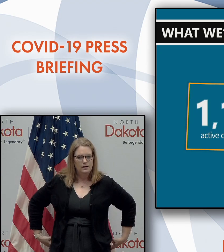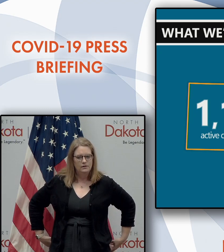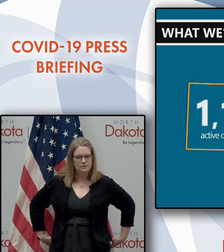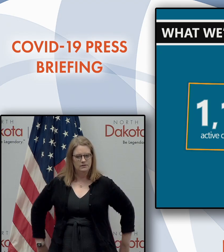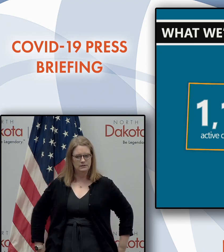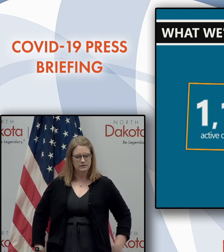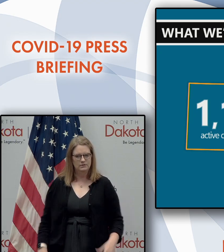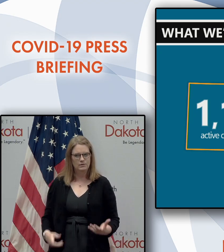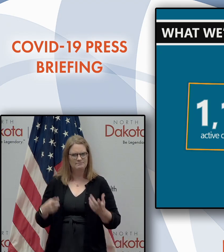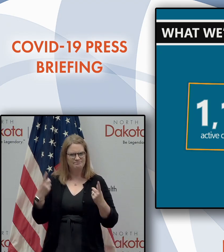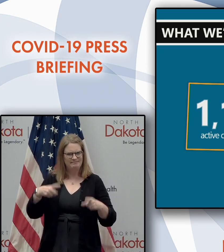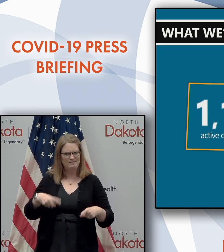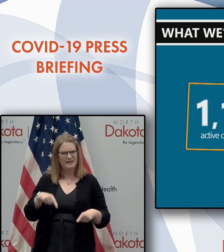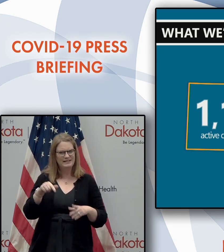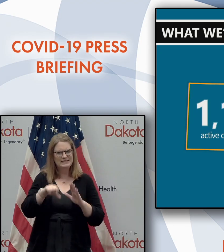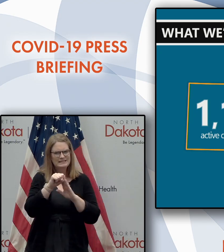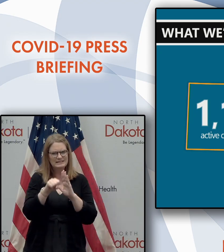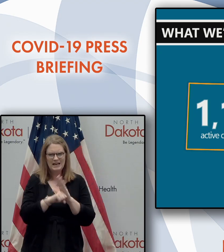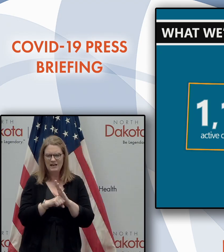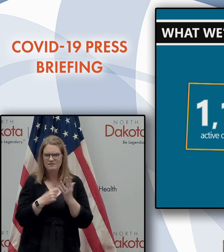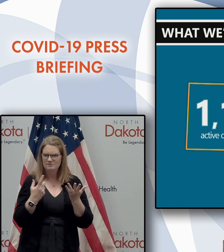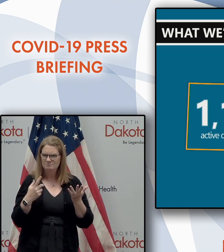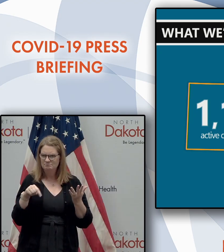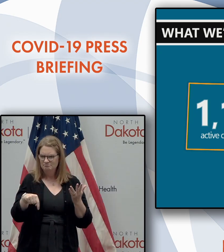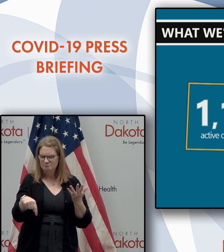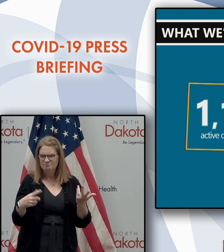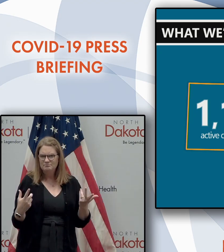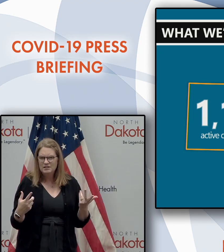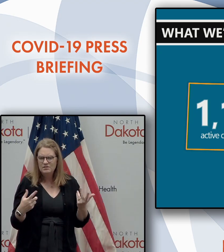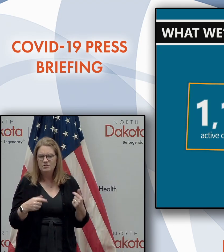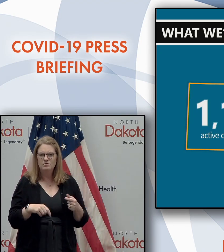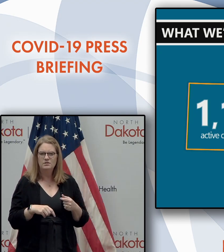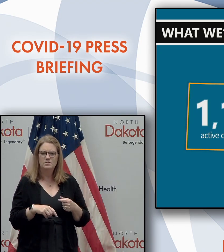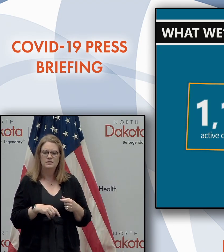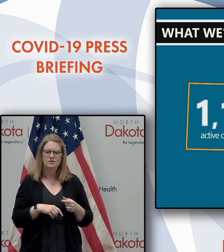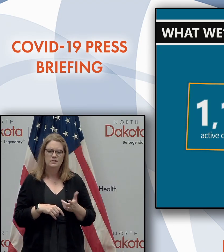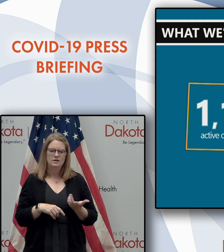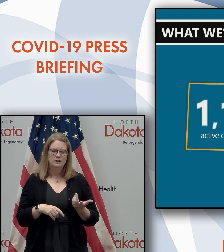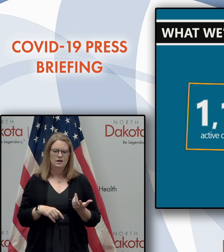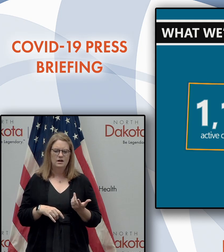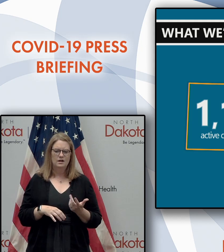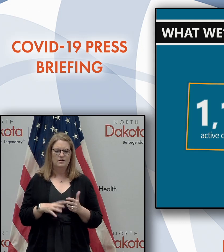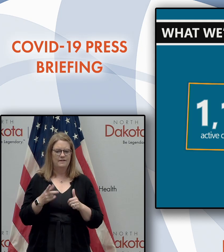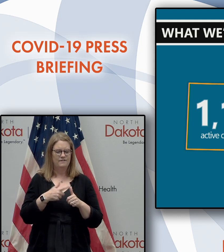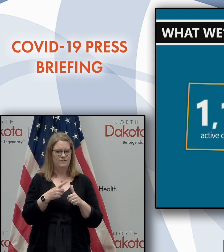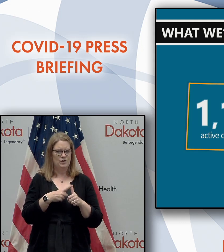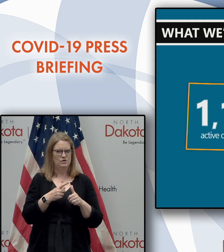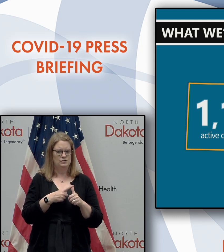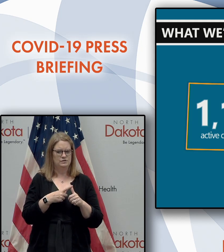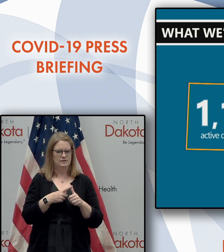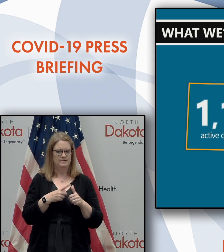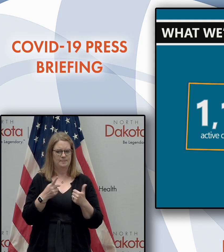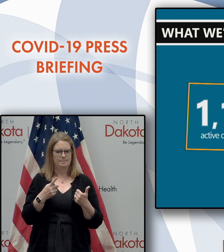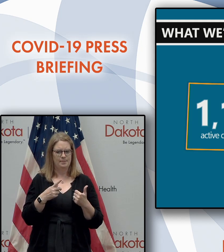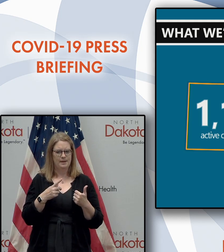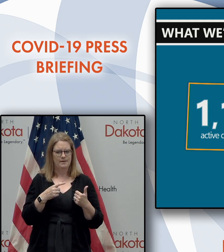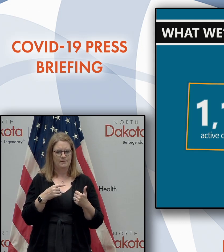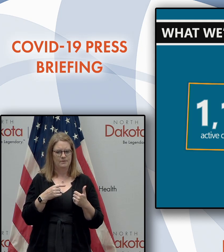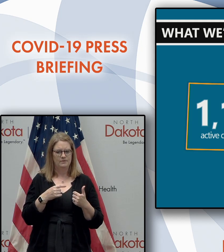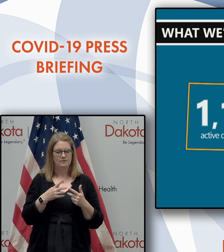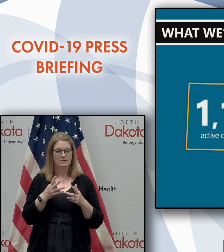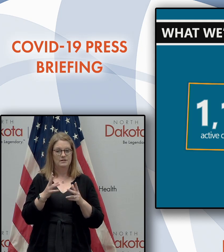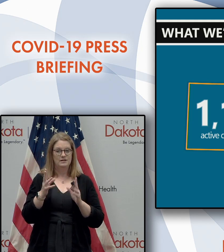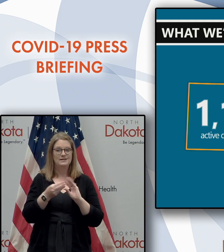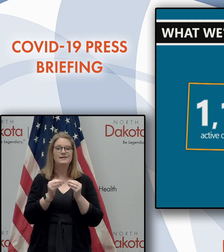what's the state of North Dakota really focusing on as they're managing this pandemic? And the first thing, of course, that we take a look at is